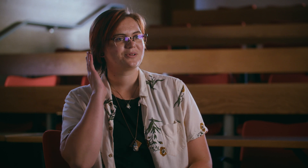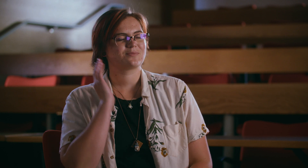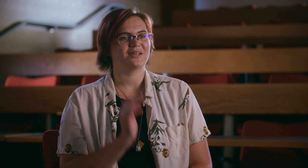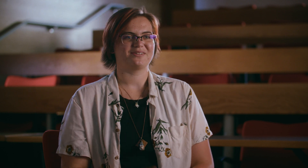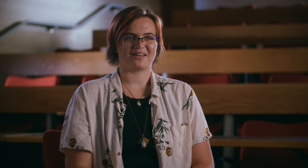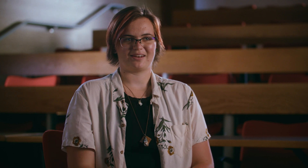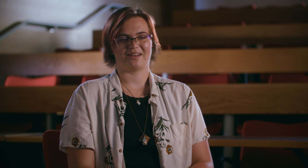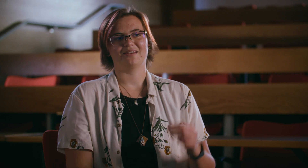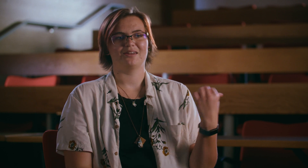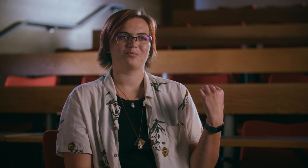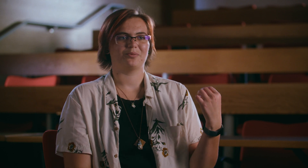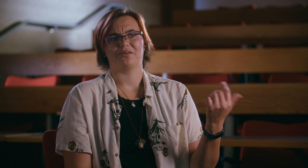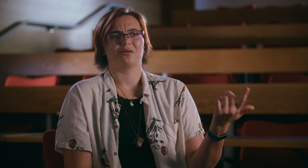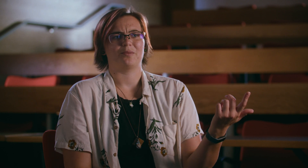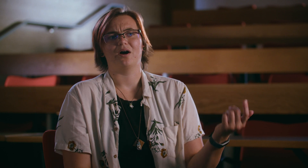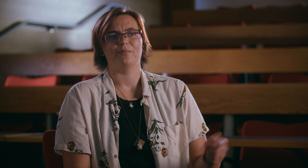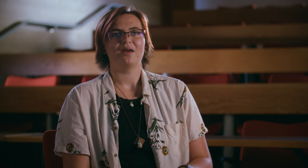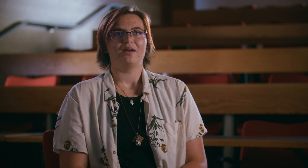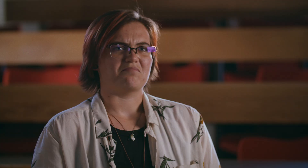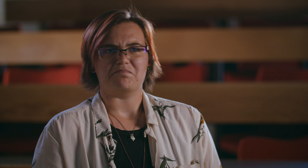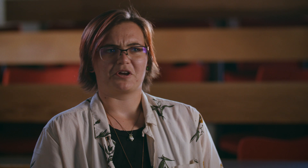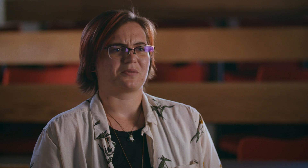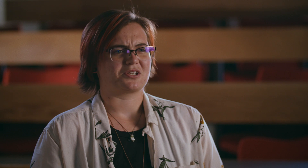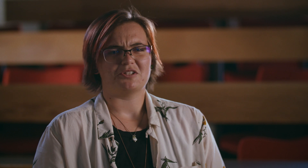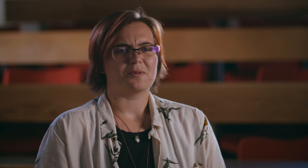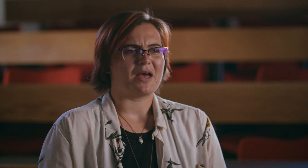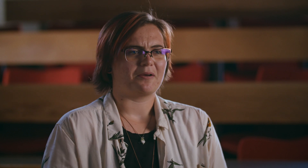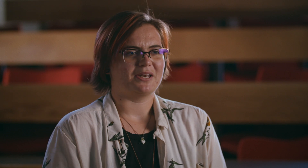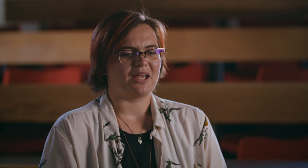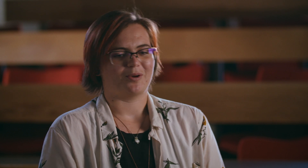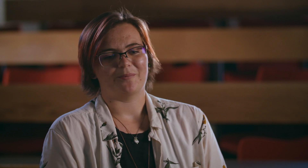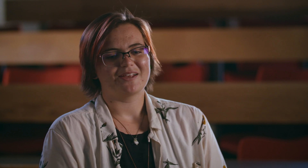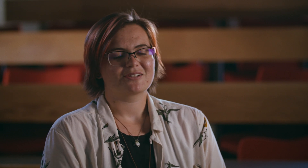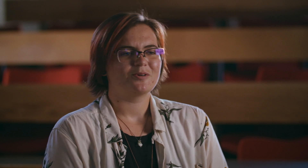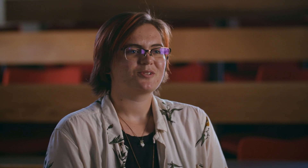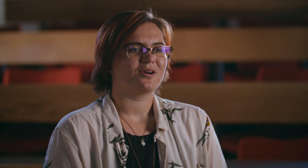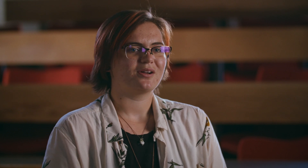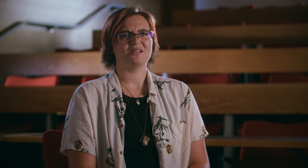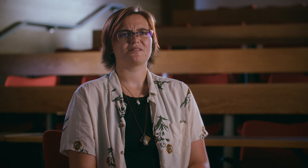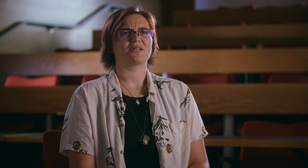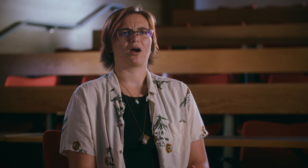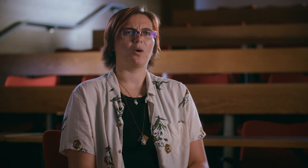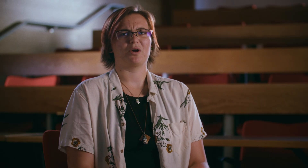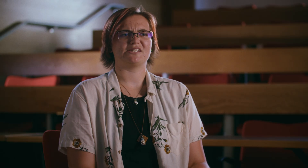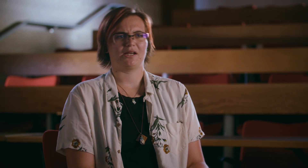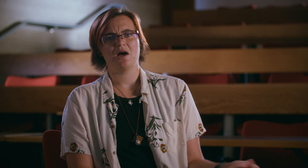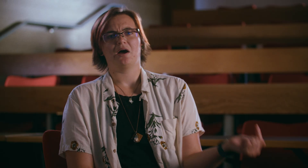my deaf side and I could hear my brother and my mom. My brother was just super mad one day and my mom asked him what was wrong. And he was like, oh, I wanna sit on